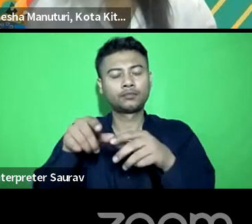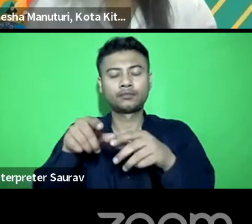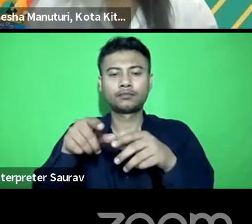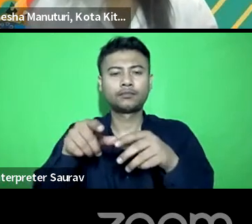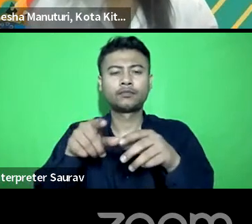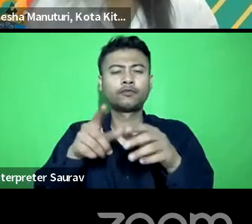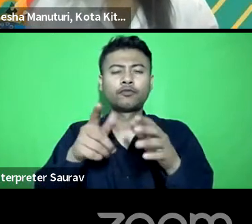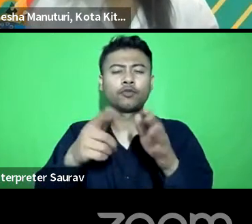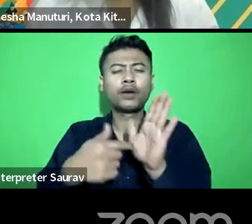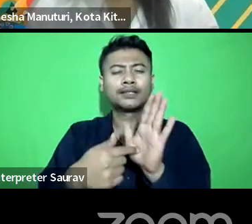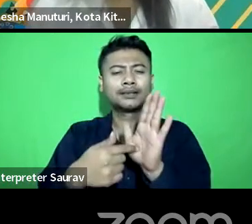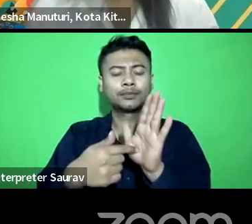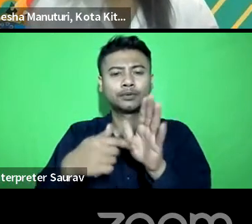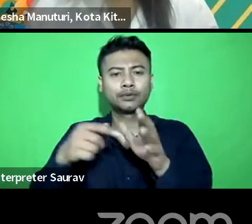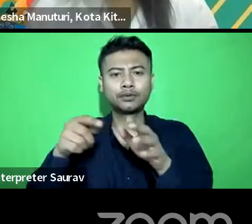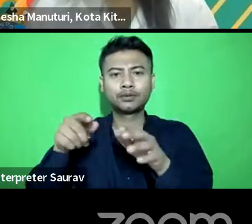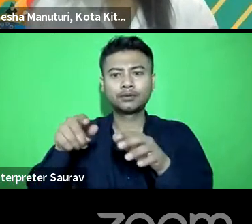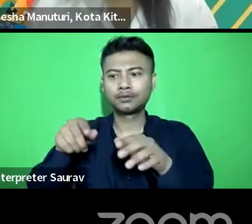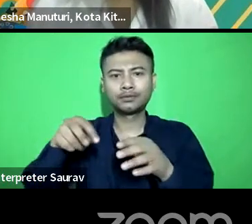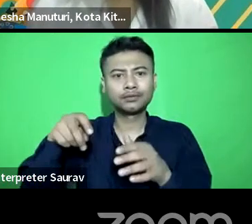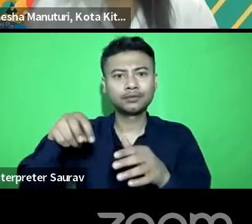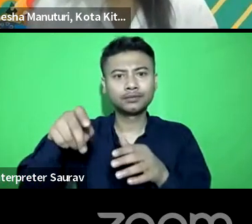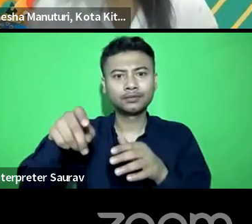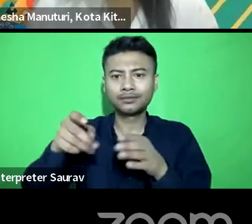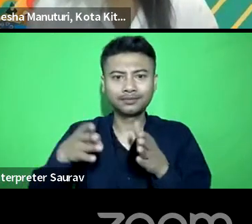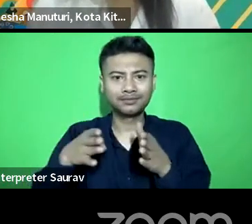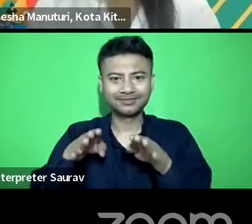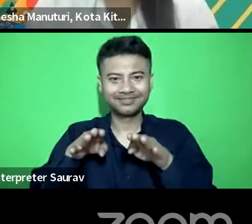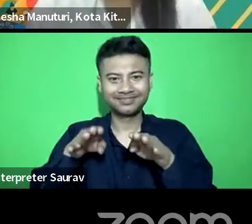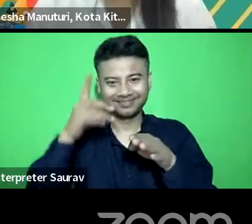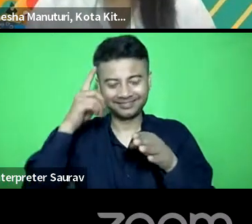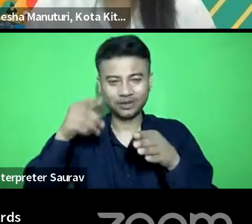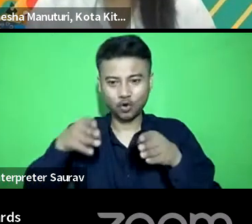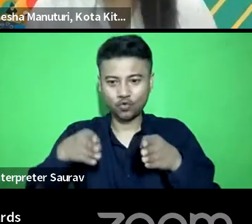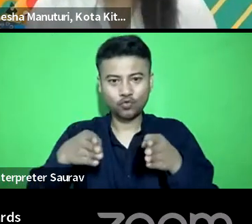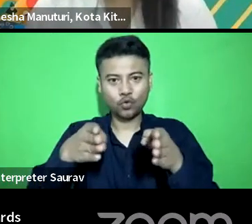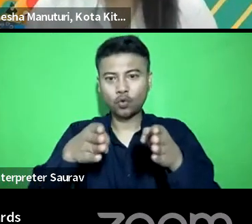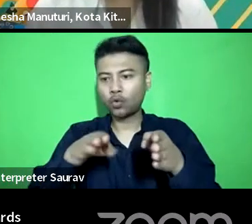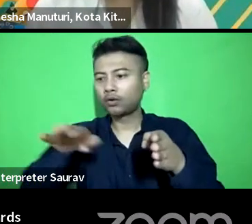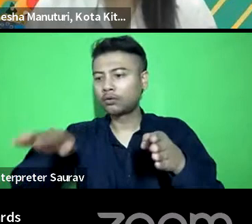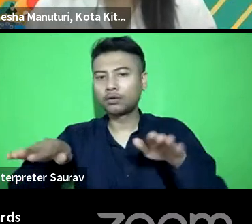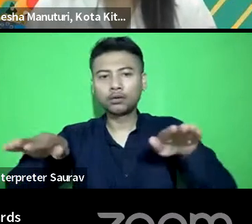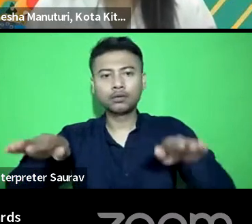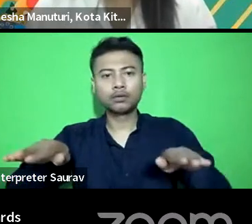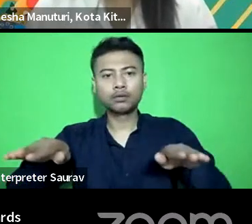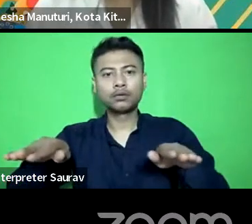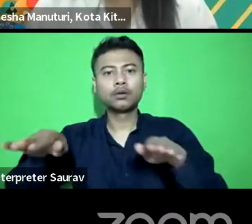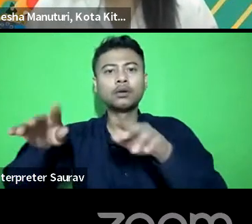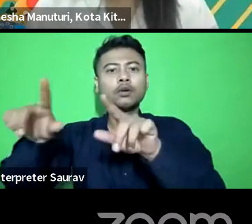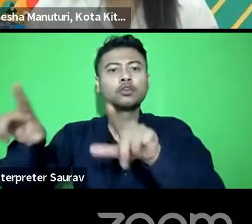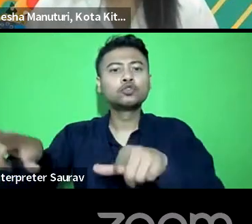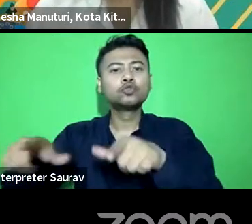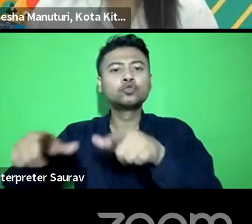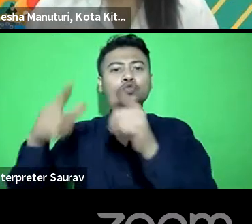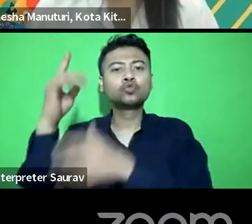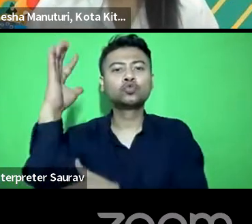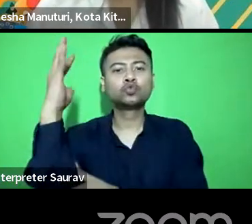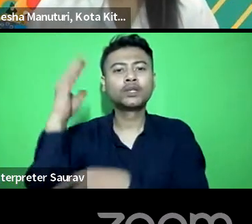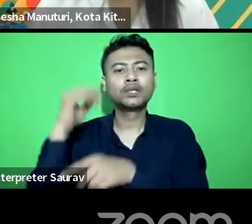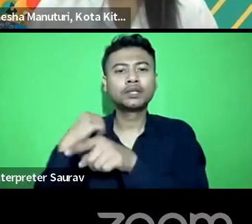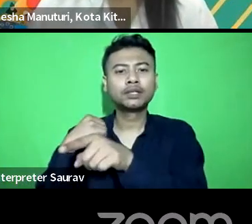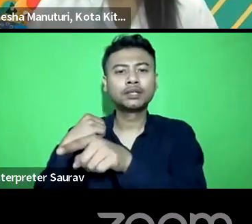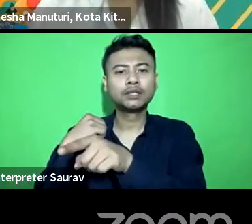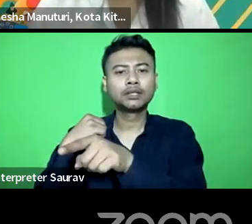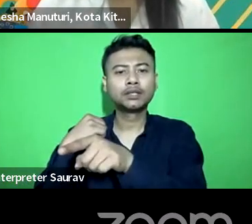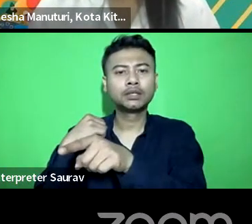right? There are standards available out there. Now the question is, who's going to put that standard and this standard together? What about the ducting under